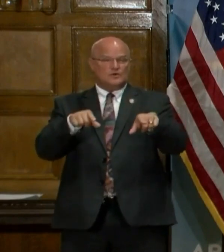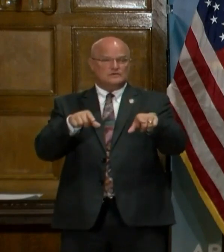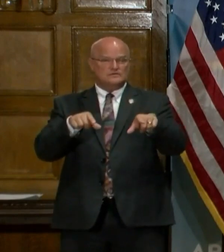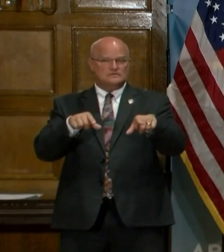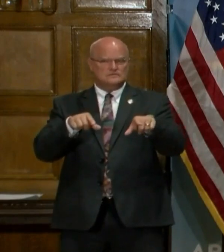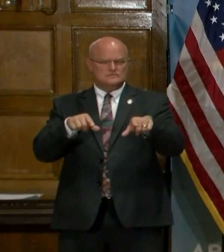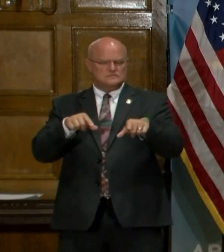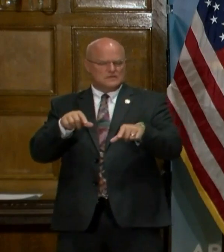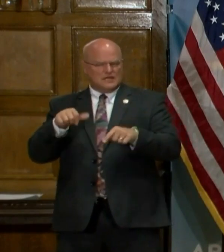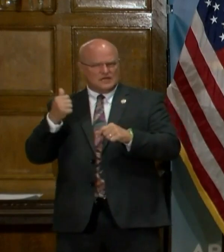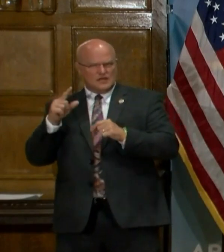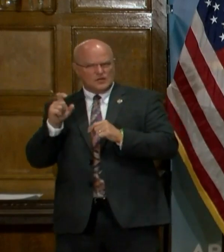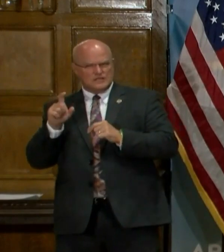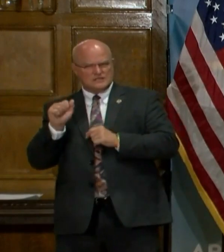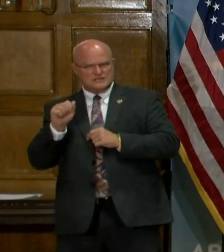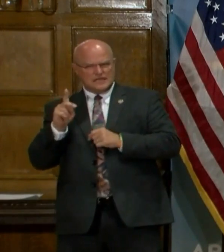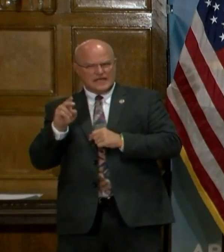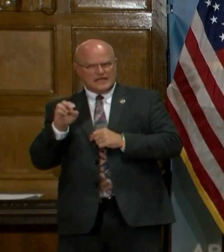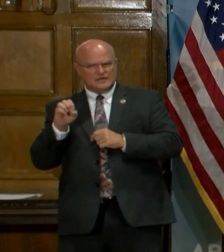have a follow-up, Andrew?